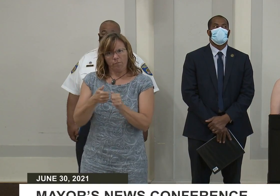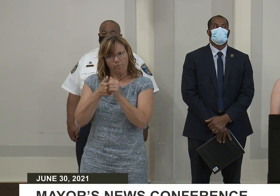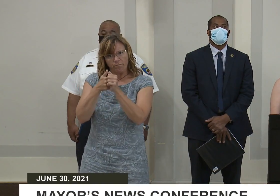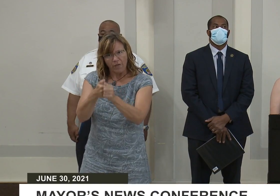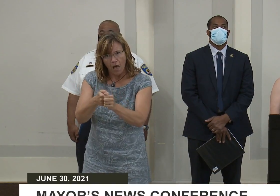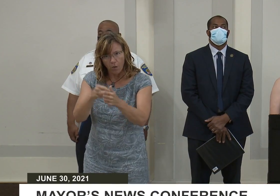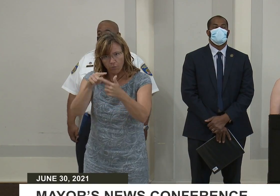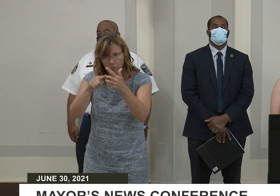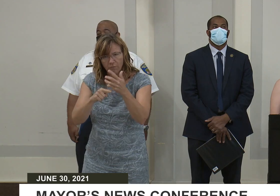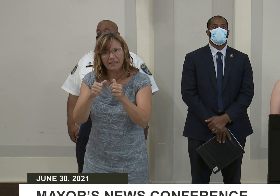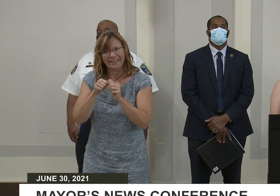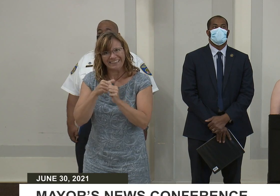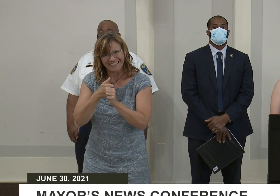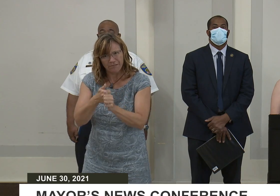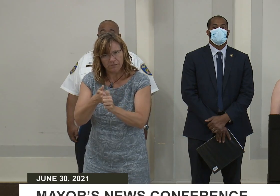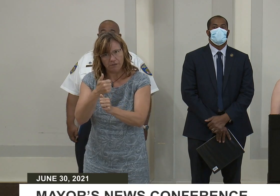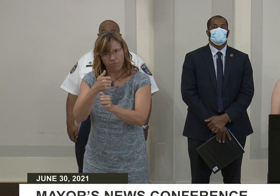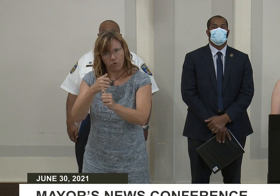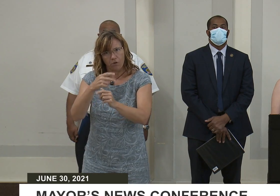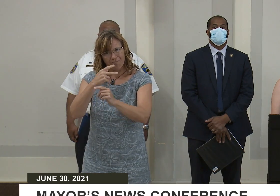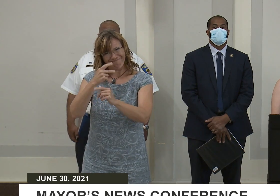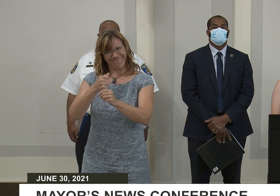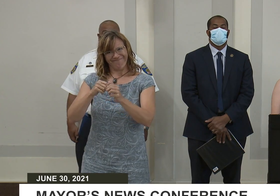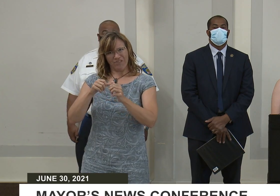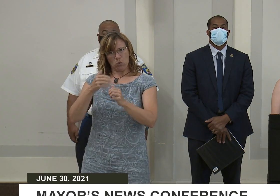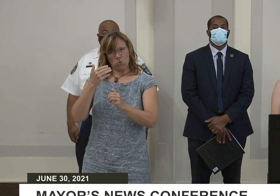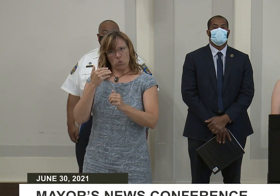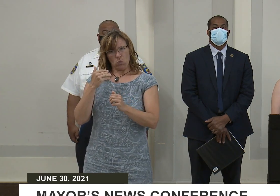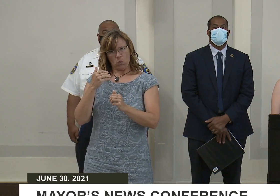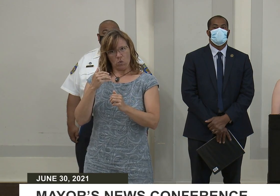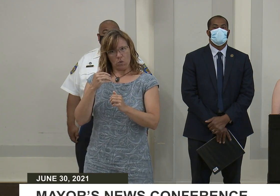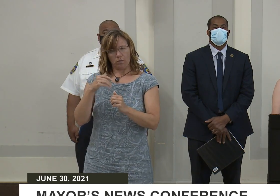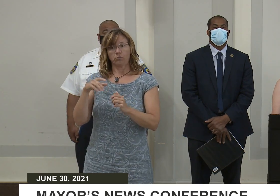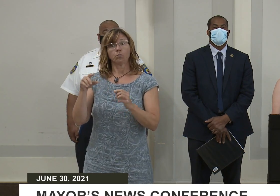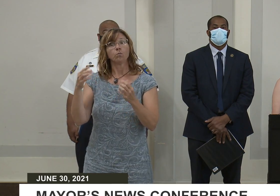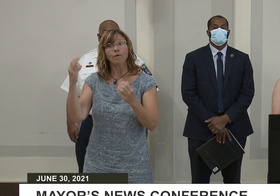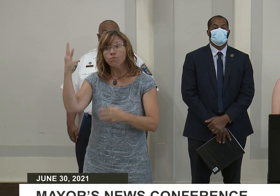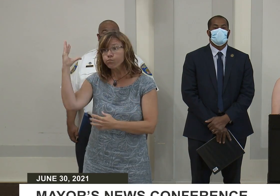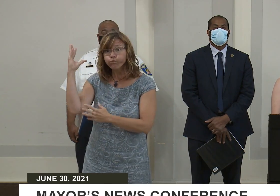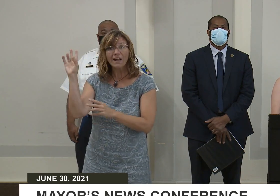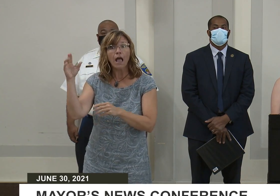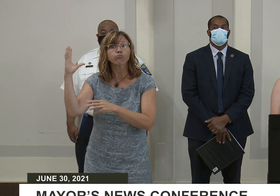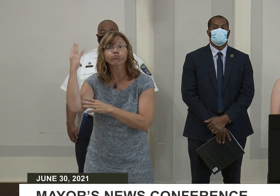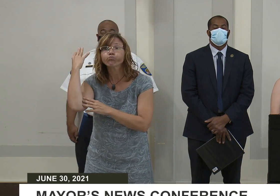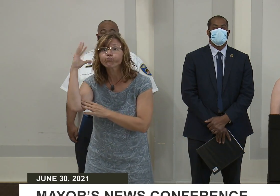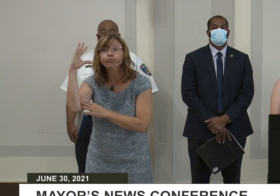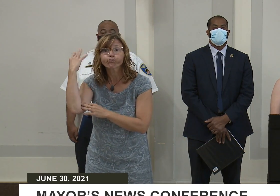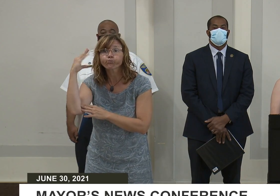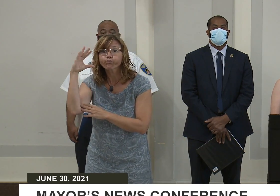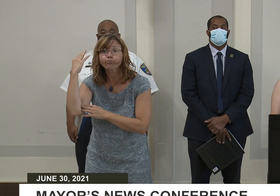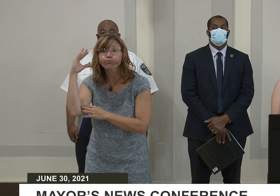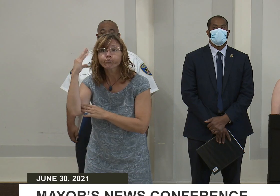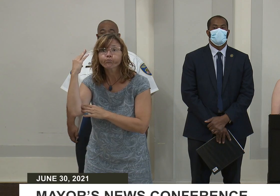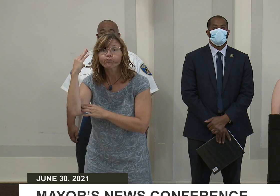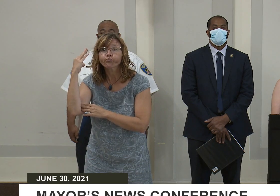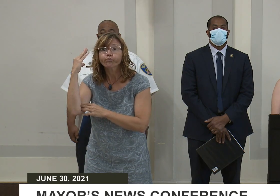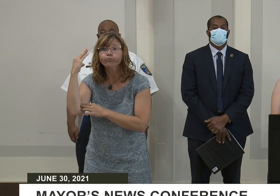quality fan. The circulating air helps cool the body by increasing the rate of evaporation of